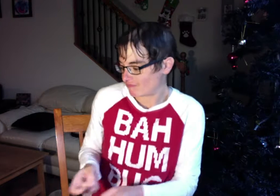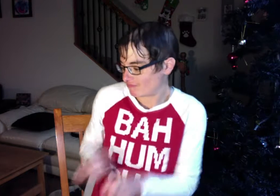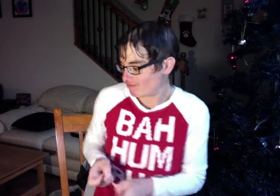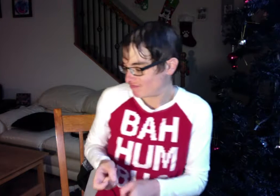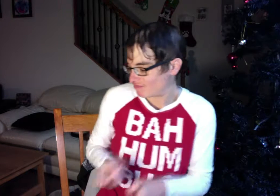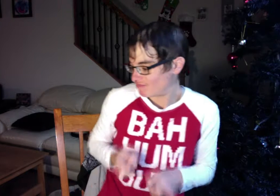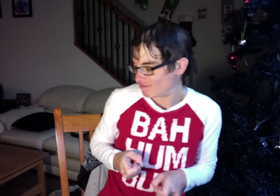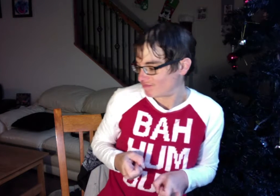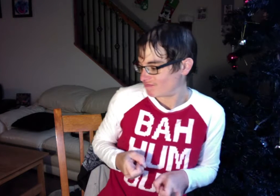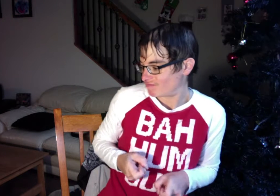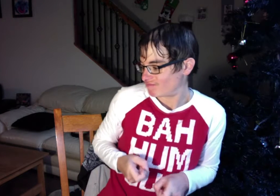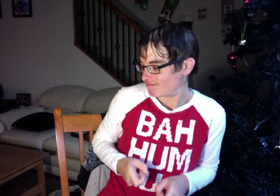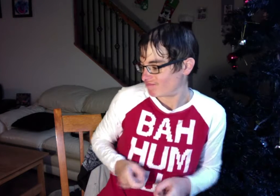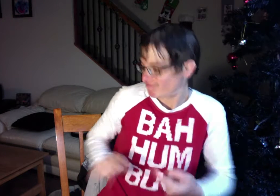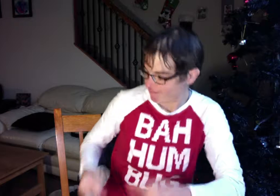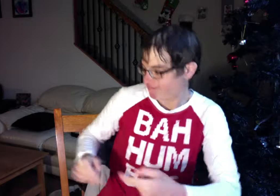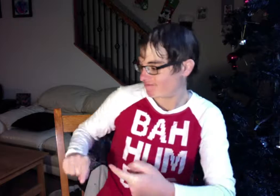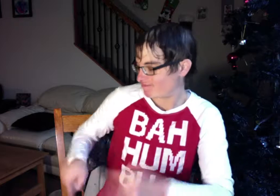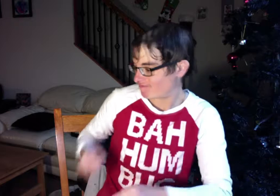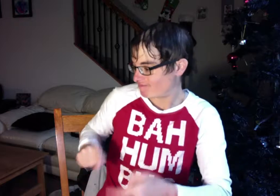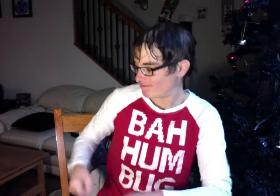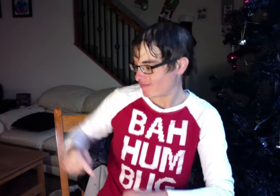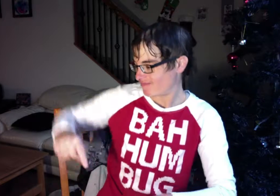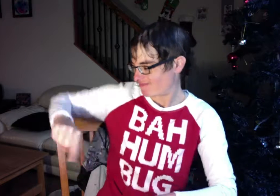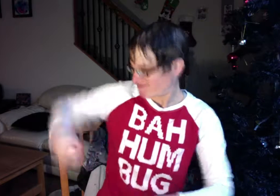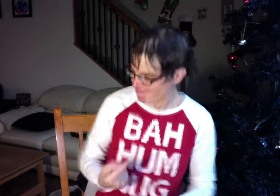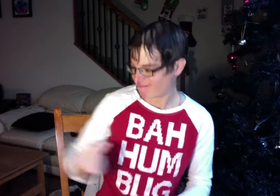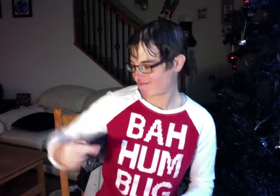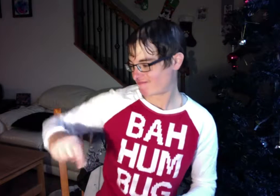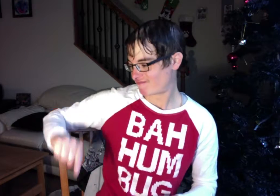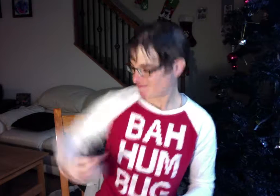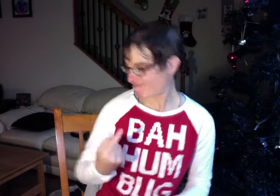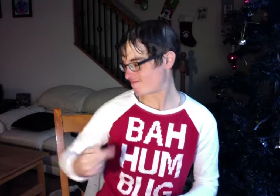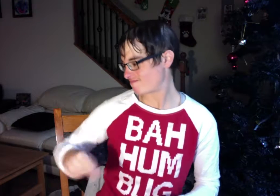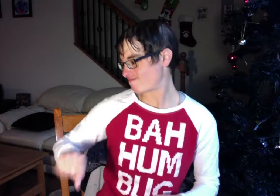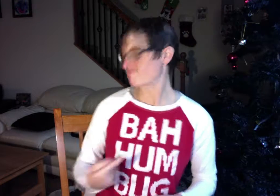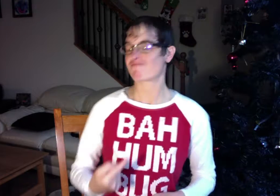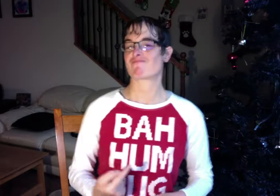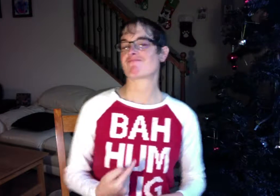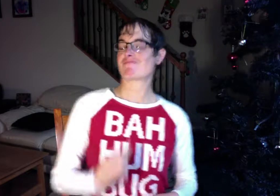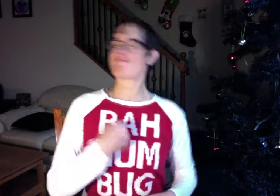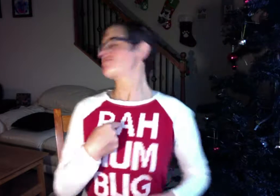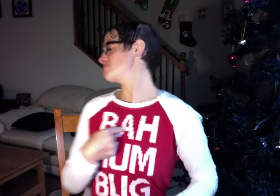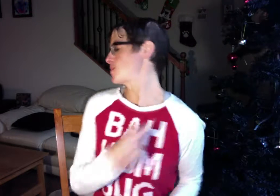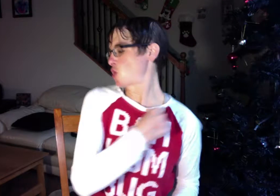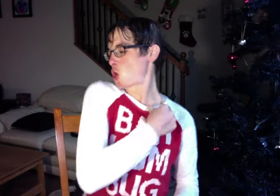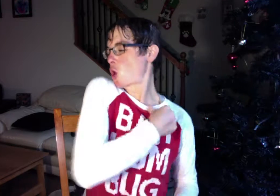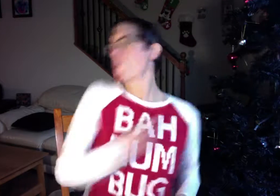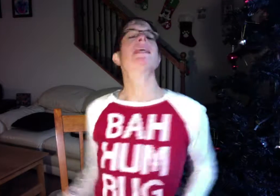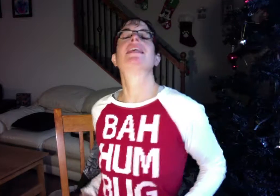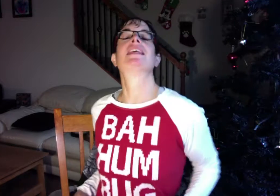she yelled insulting comments into his crib. "I am the queen," said Lily, "and I